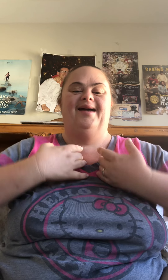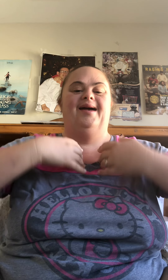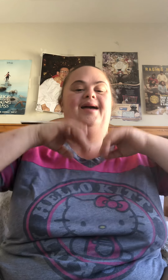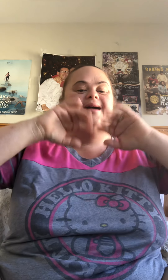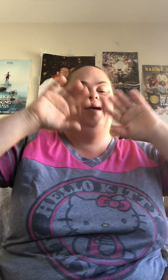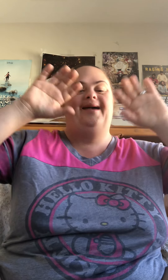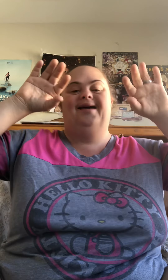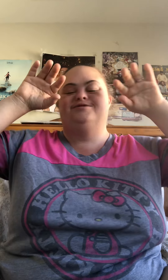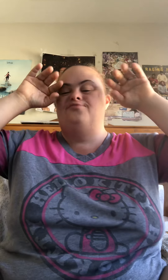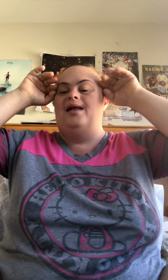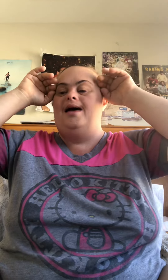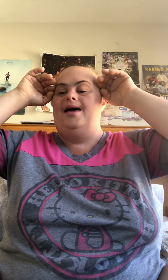to bless